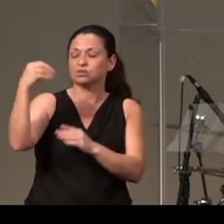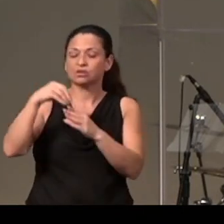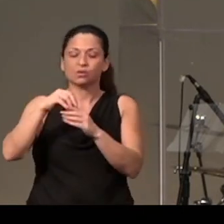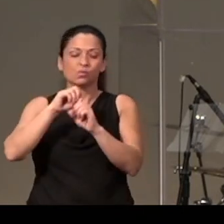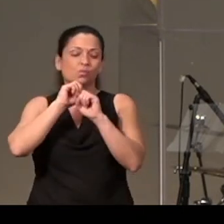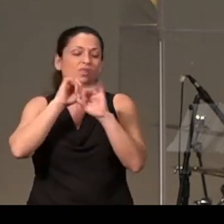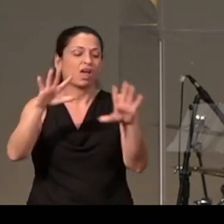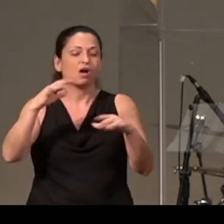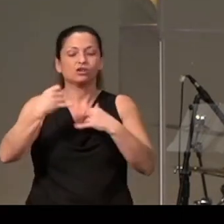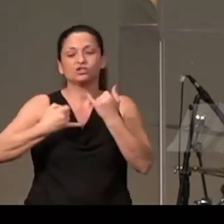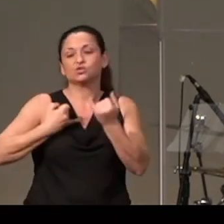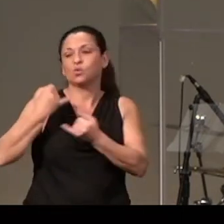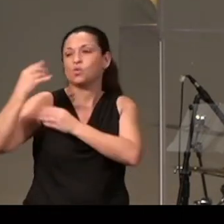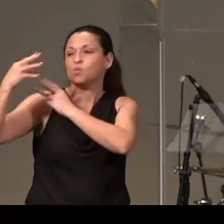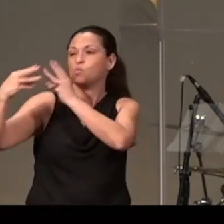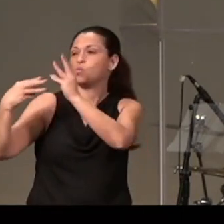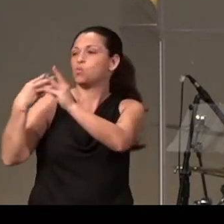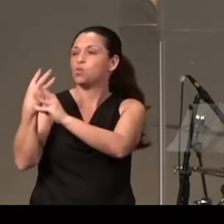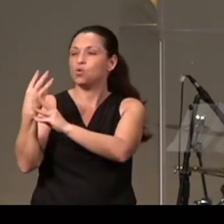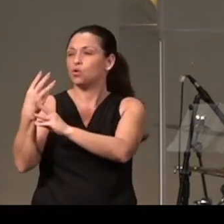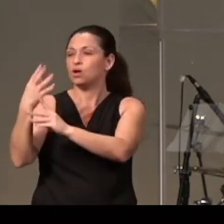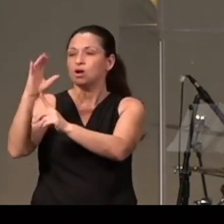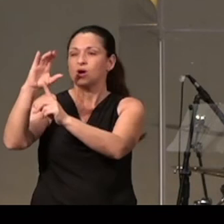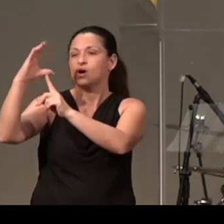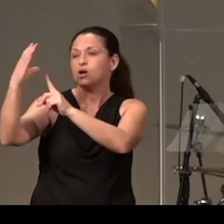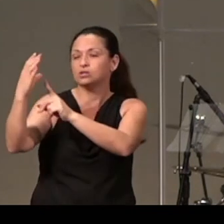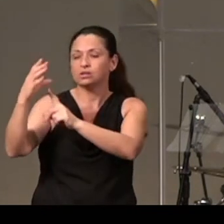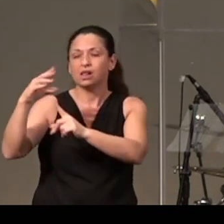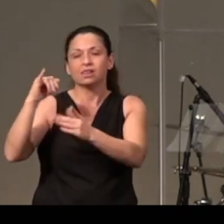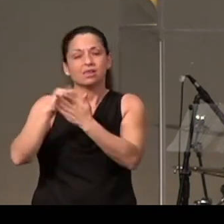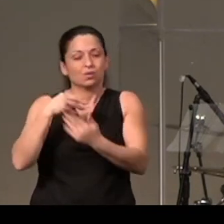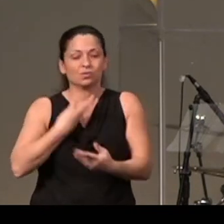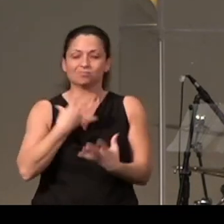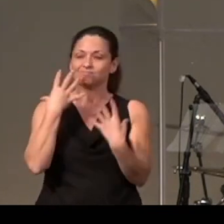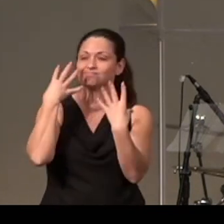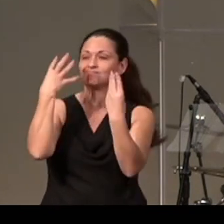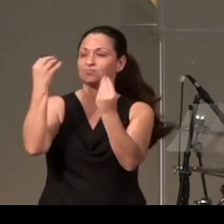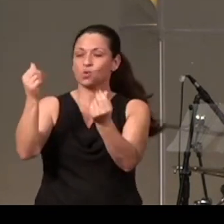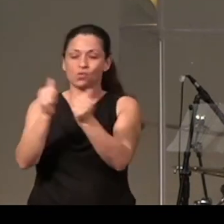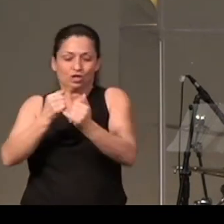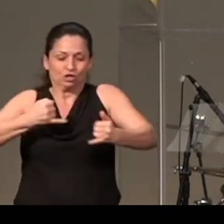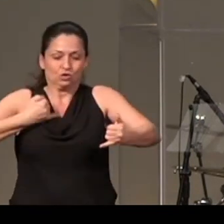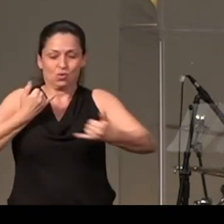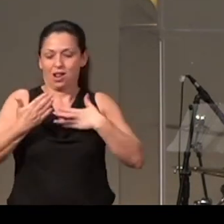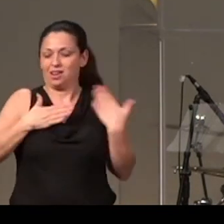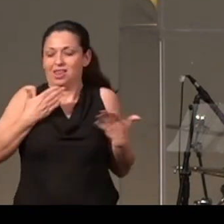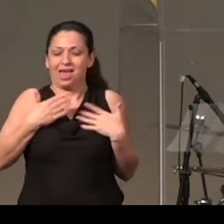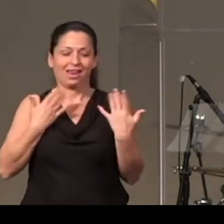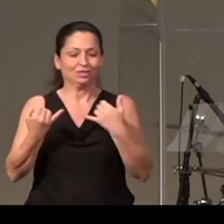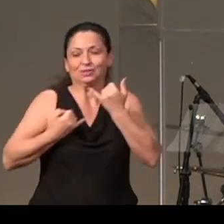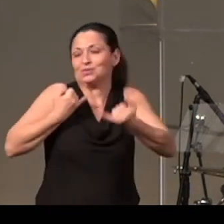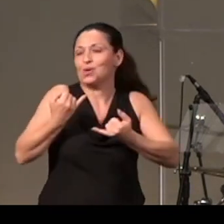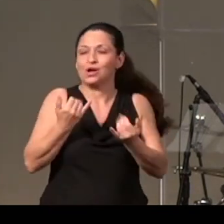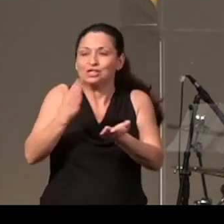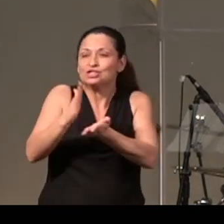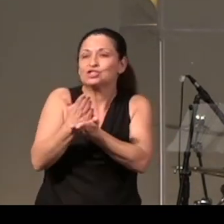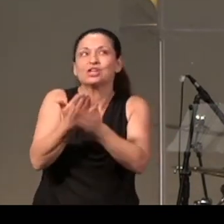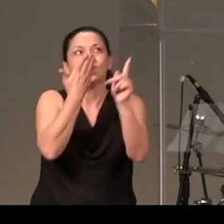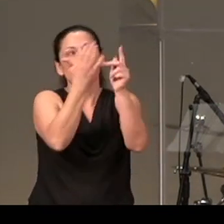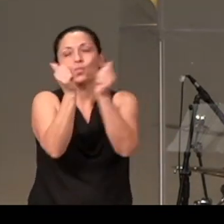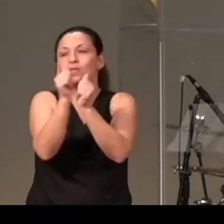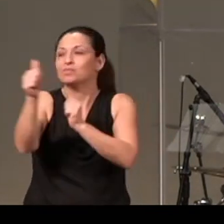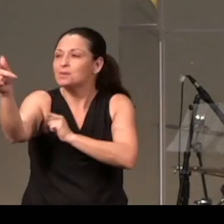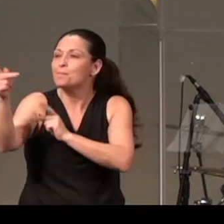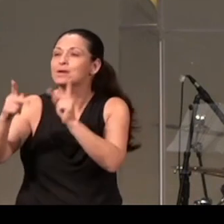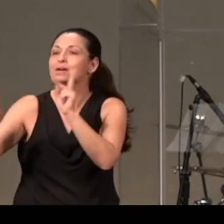society, may we go out overflowing with joy and gladness and share you with others. And Lord, I pray all